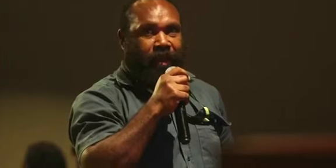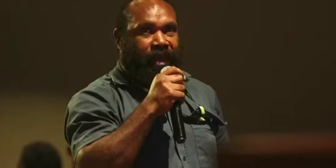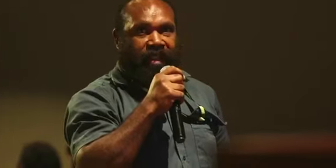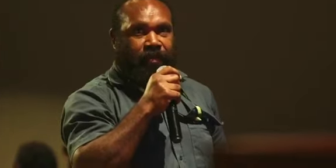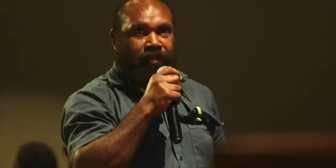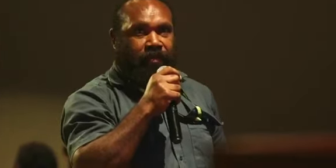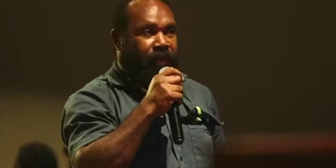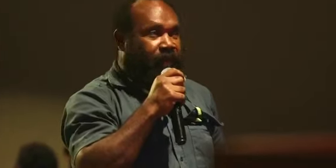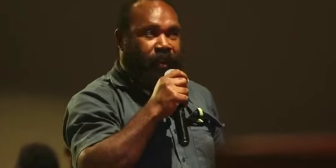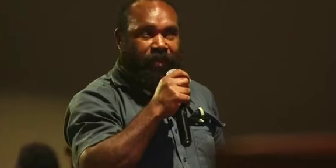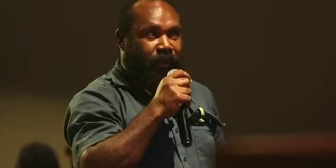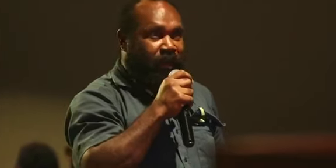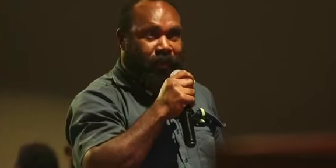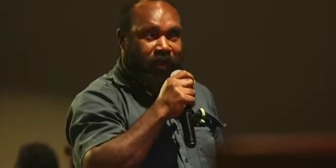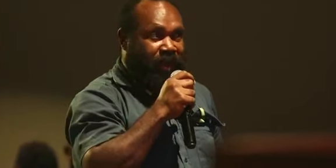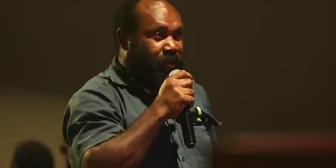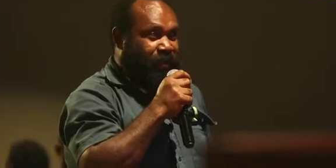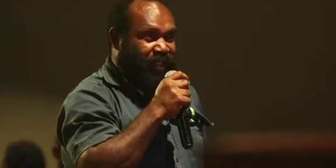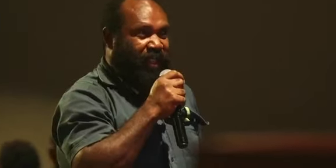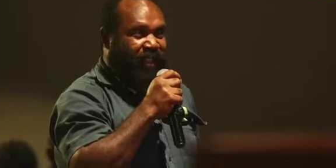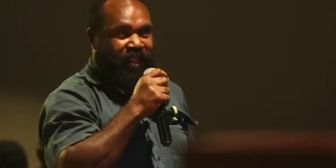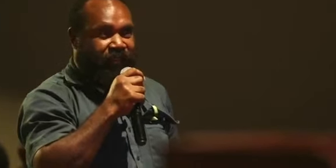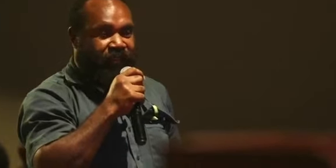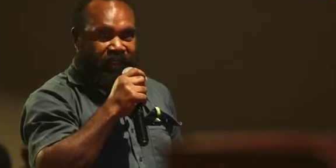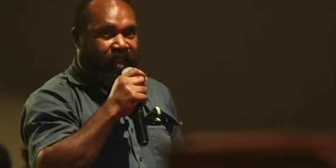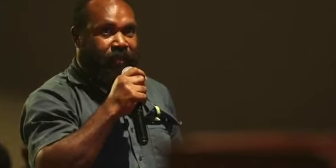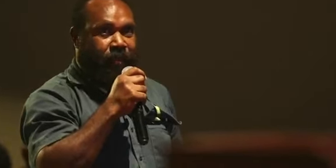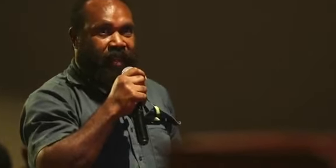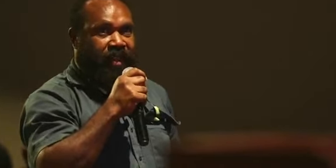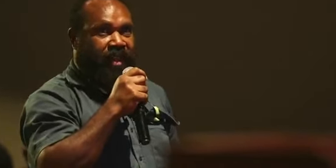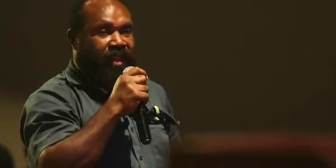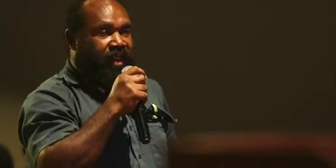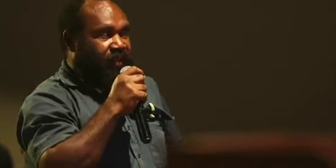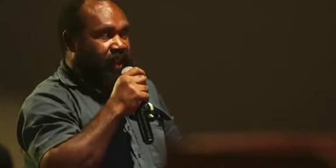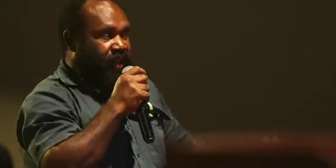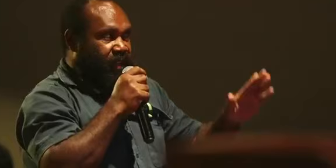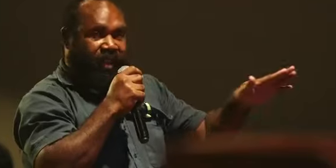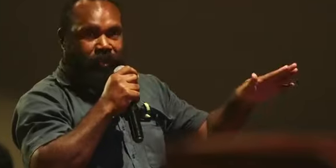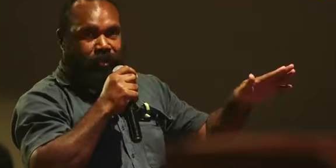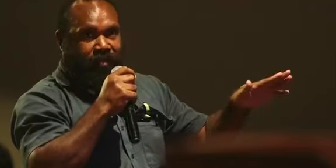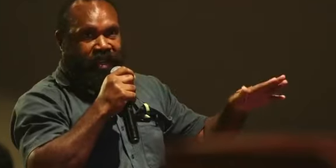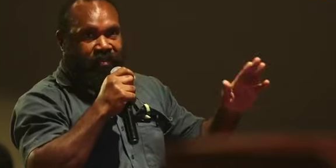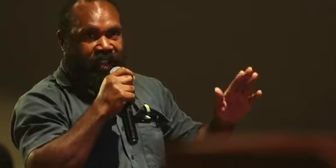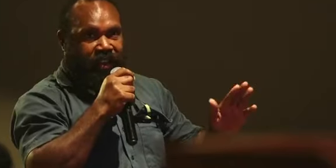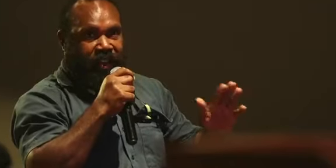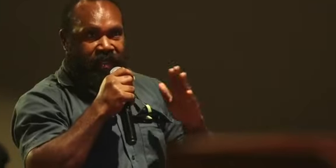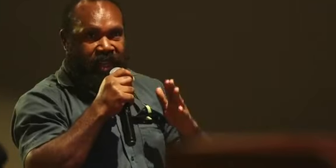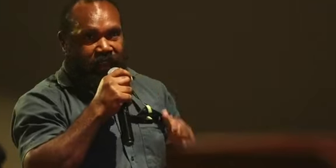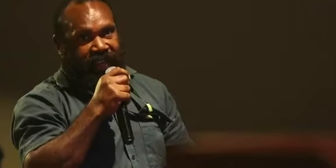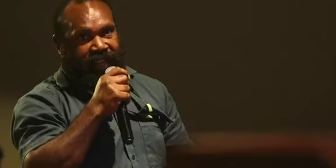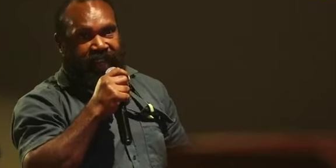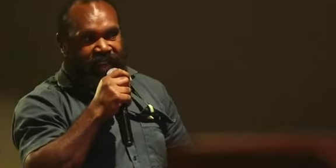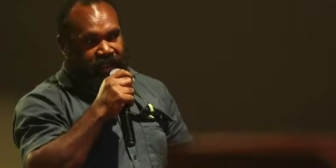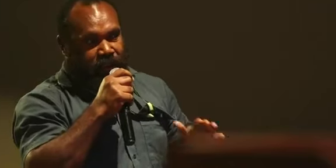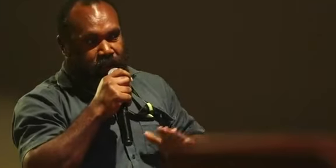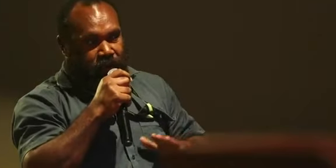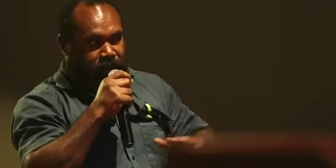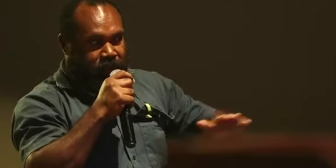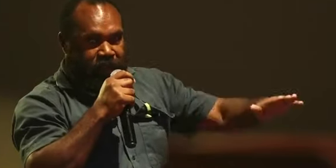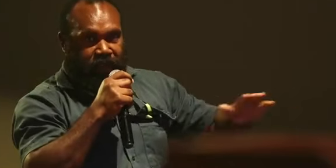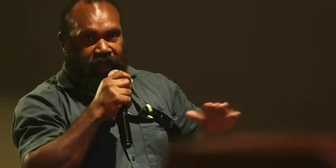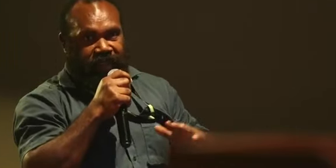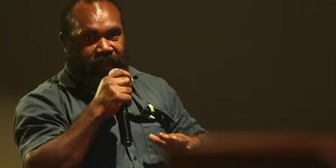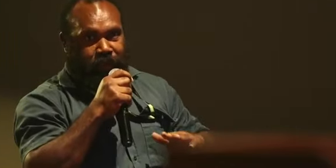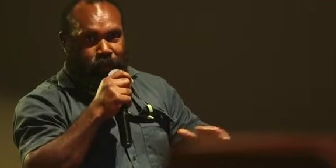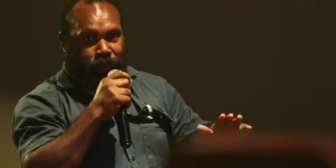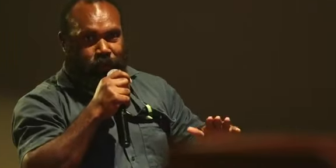13 common tab. Mi pa inopin look one pakan presentation and first time lo mi. Even disla bos meriam siran am tala lay. Office